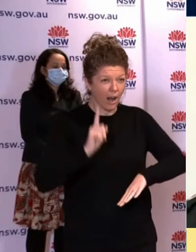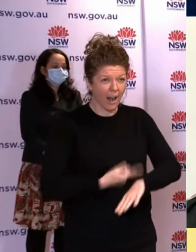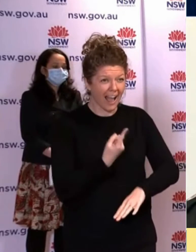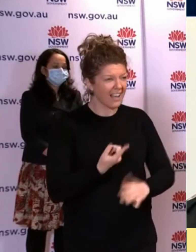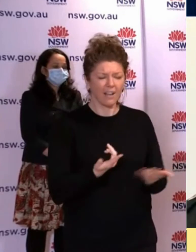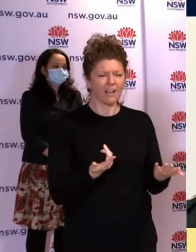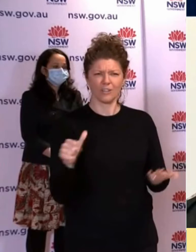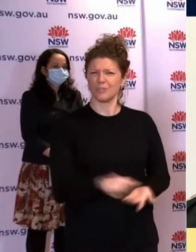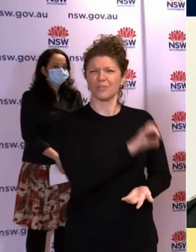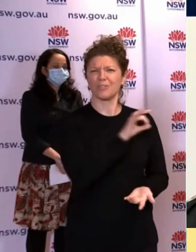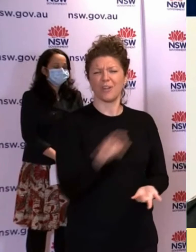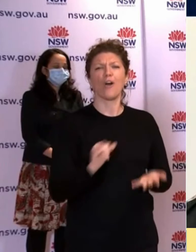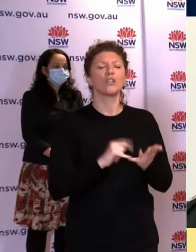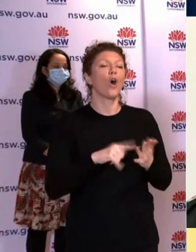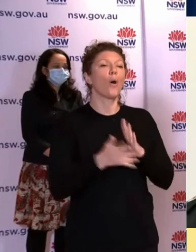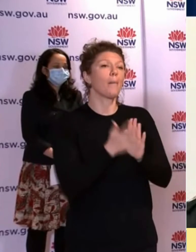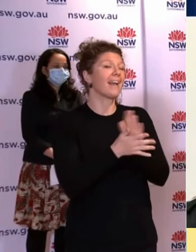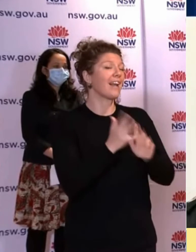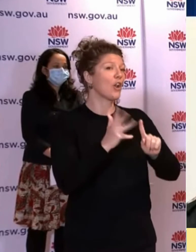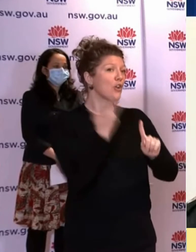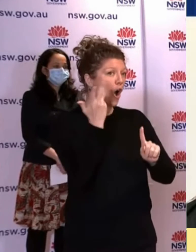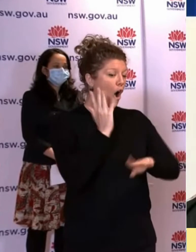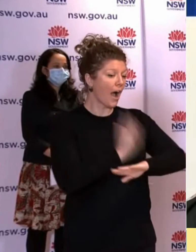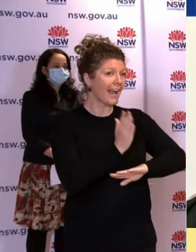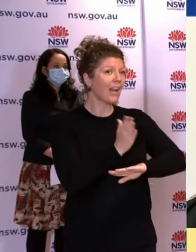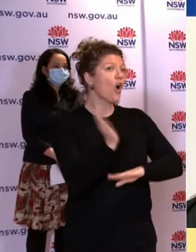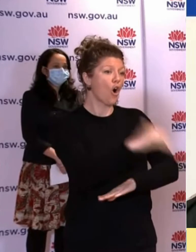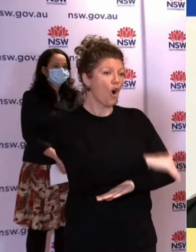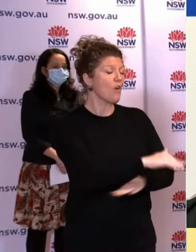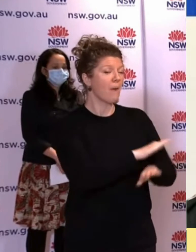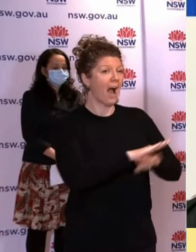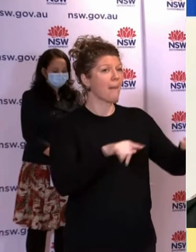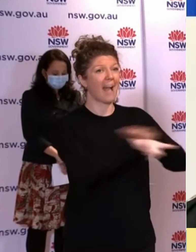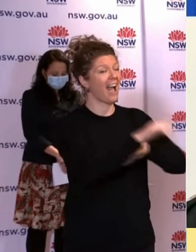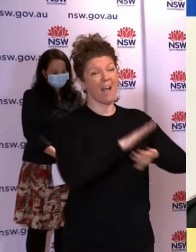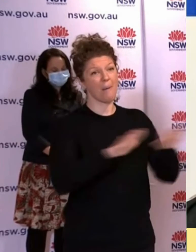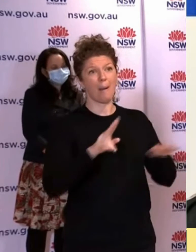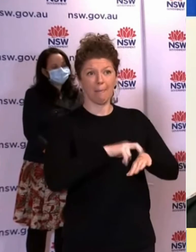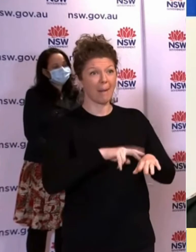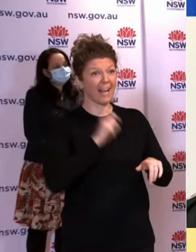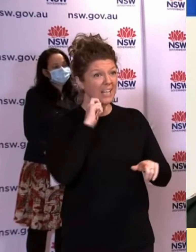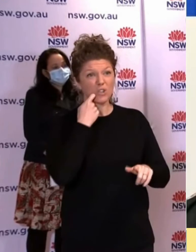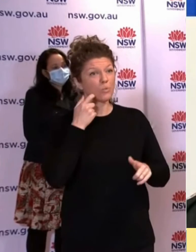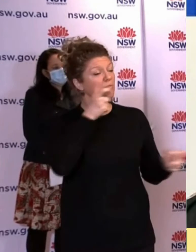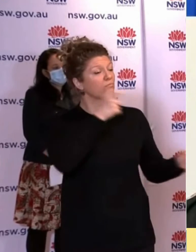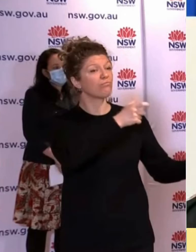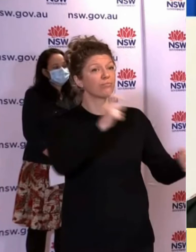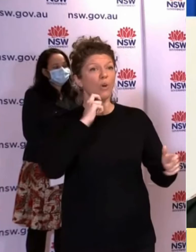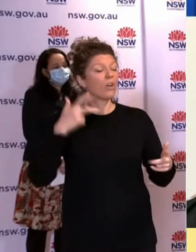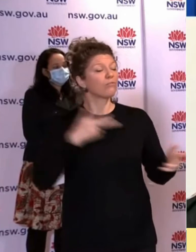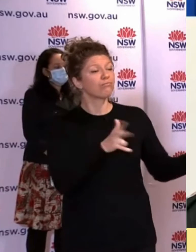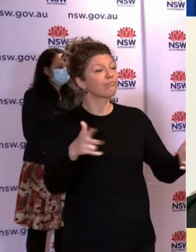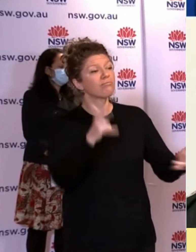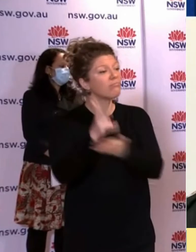will signal this is the time that sort of behaviour has to stop. Police will be out, they will take action, and we just hope